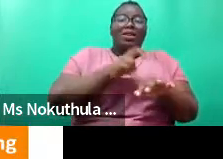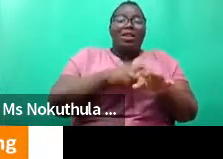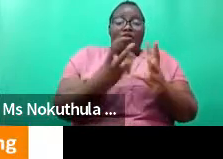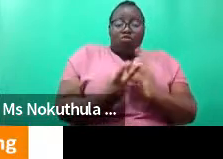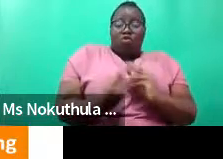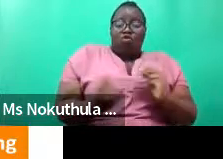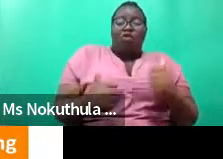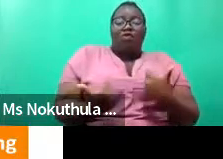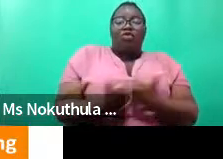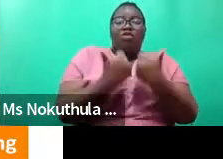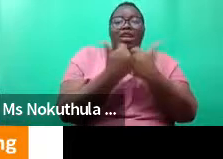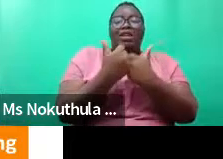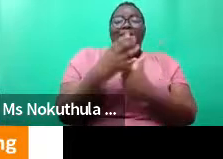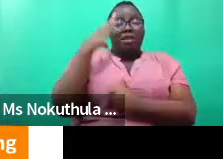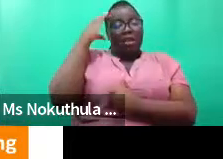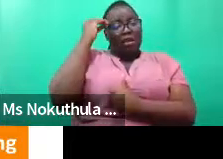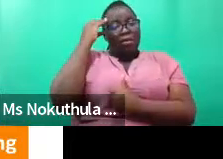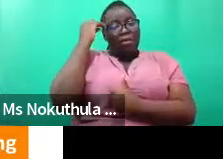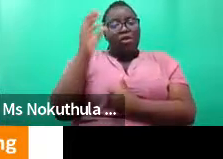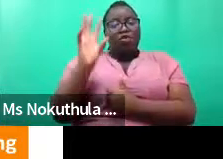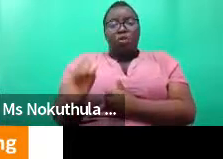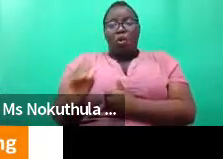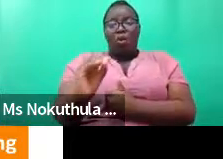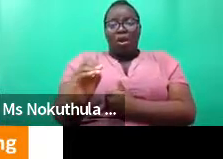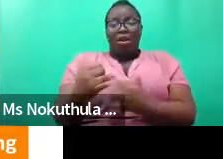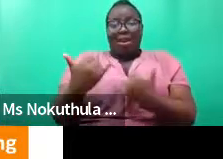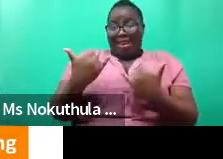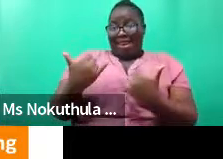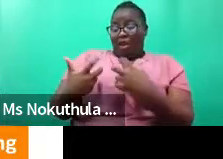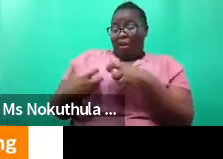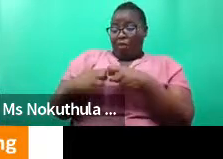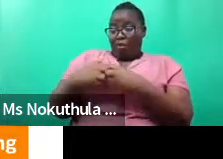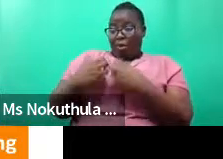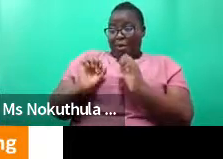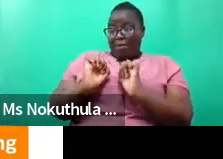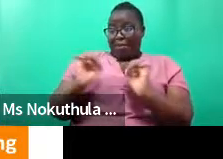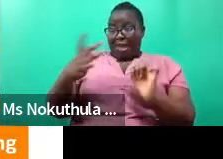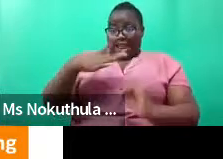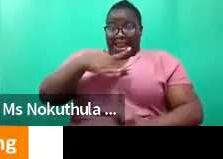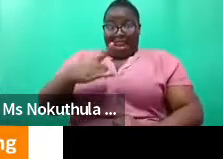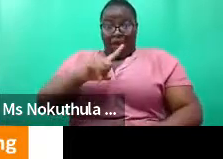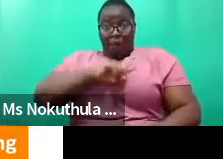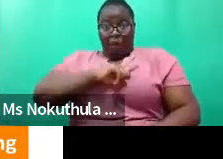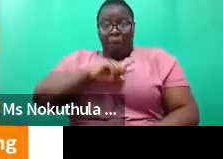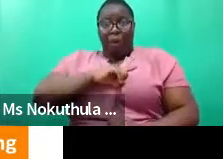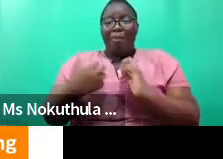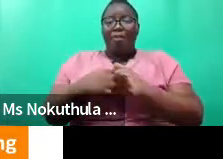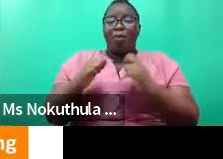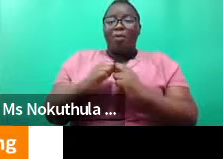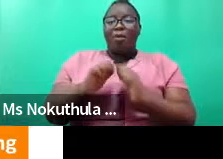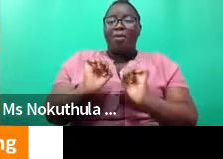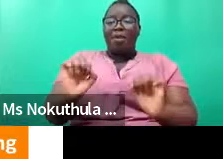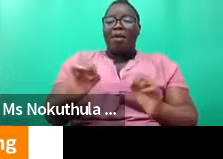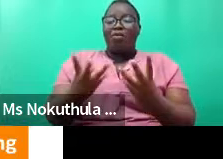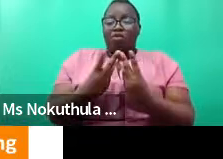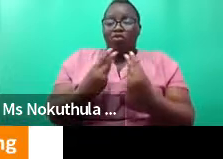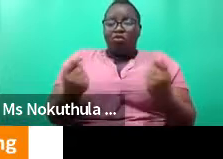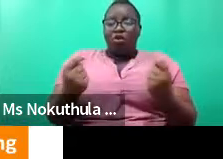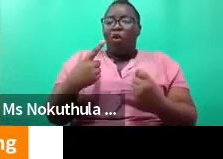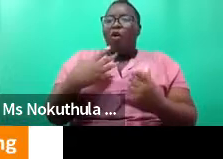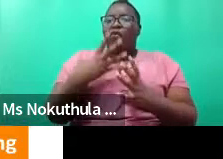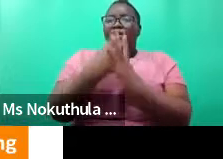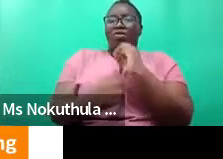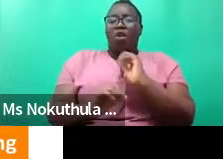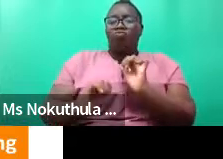experiencing. Also, they liked that their problem was solved without being able face-to-face contact with their counselors. They